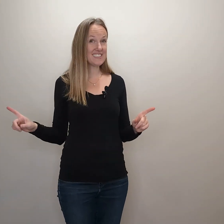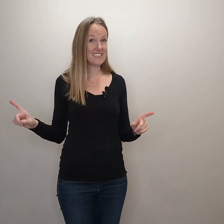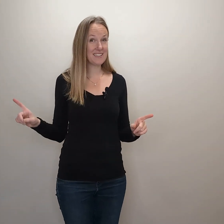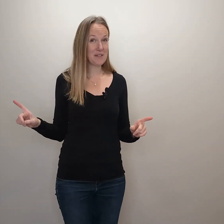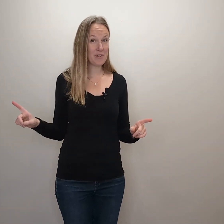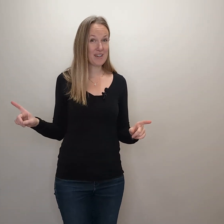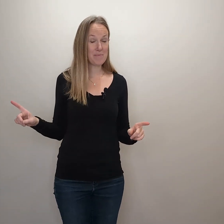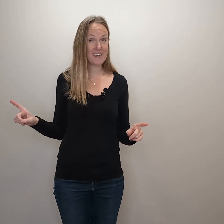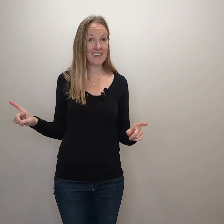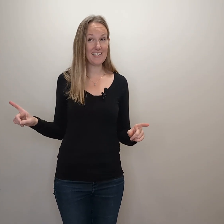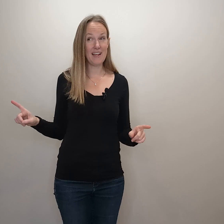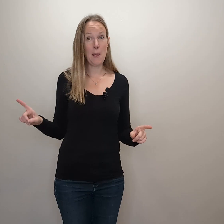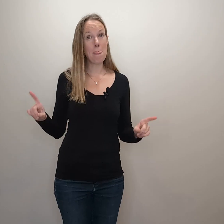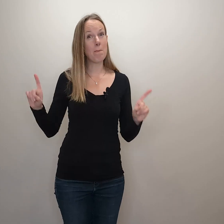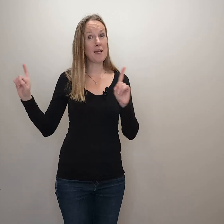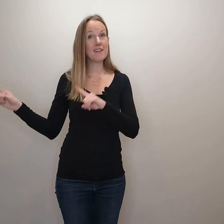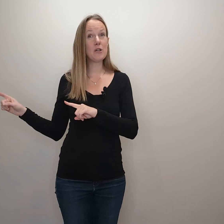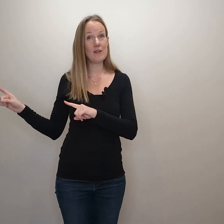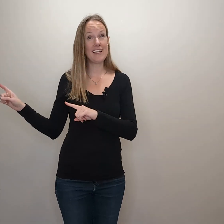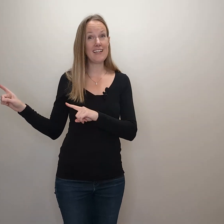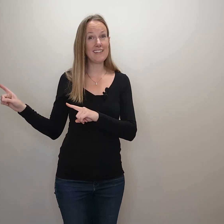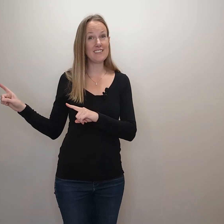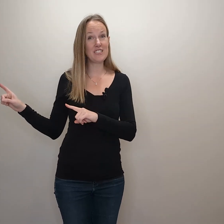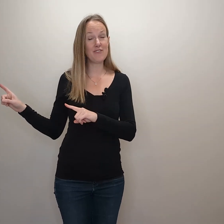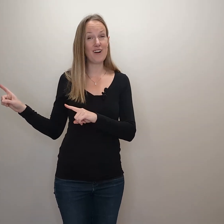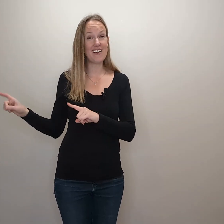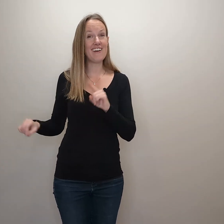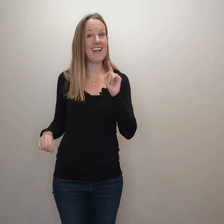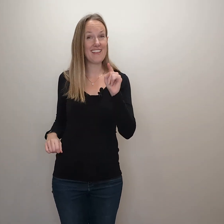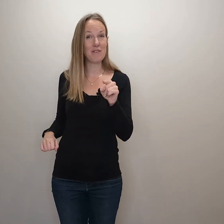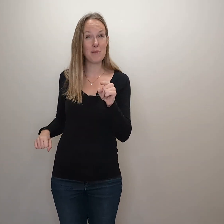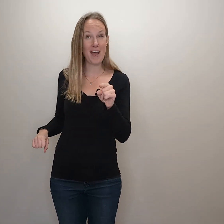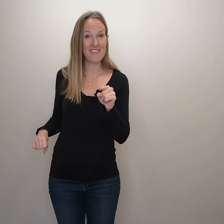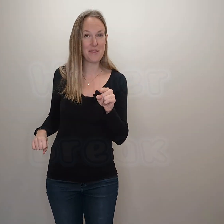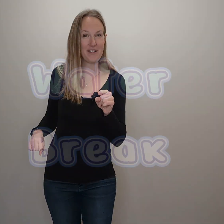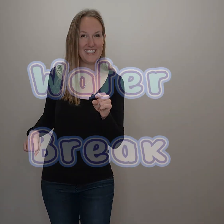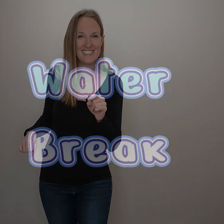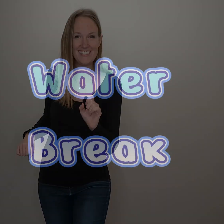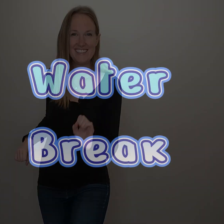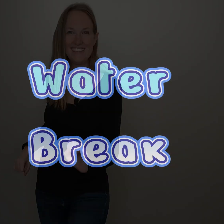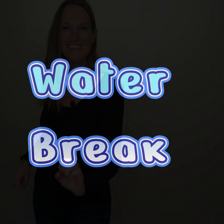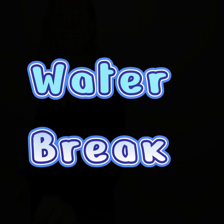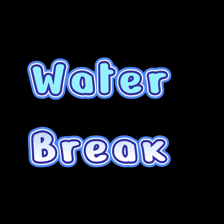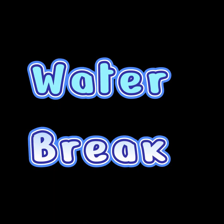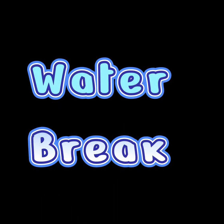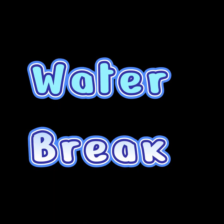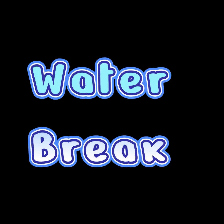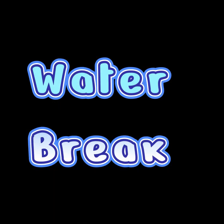is a little more complicated, but I'm going to go and get a little drink of water and then we'll be back for the bridge.